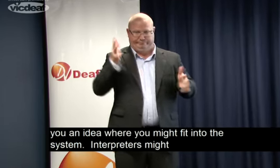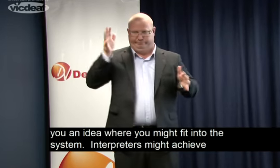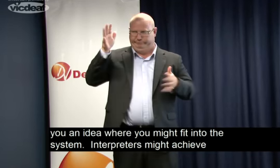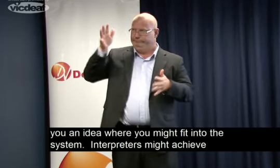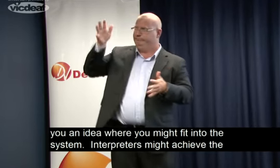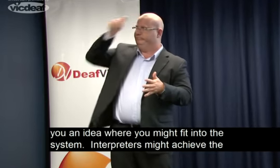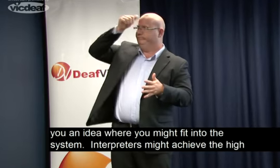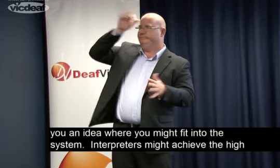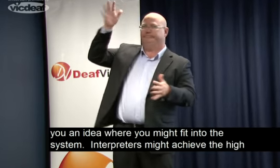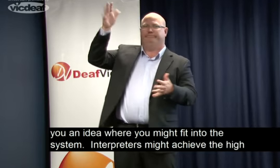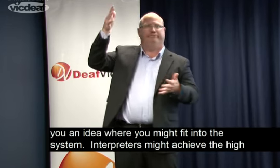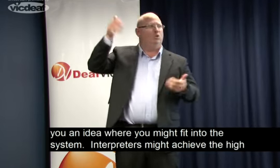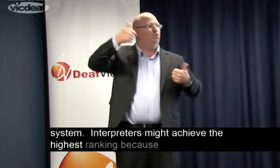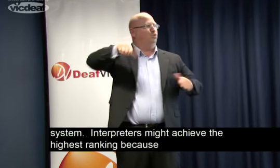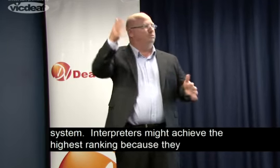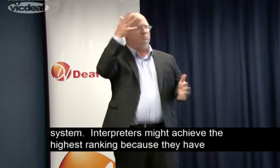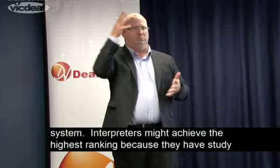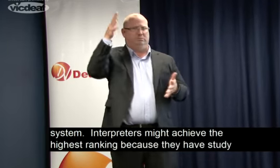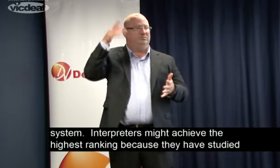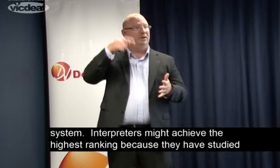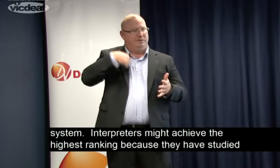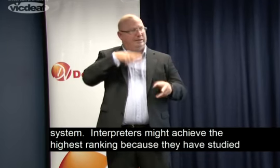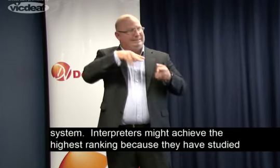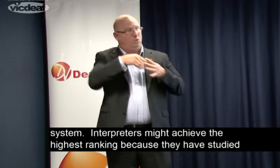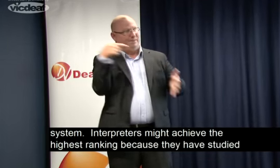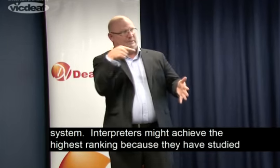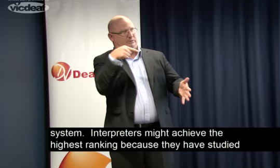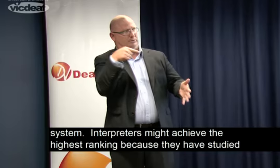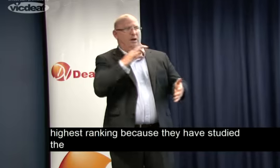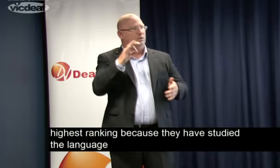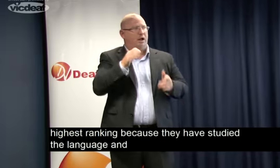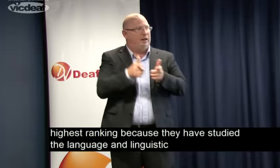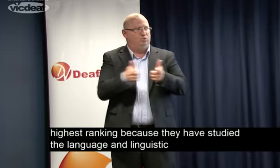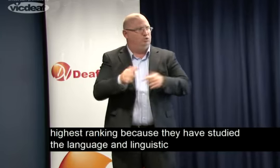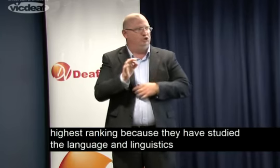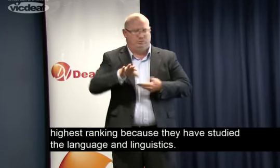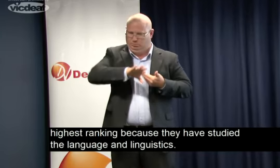haven't done that study, so what they've learnt is through their life experience. So we're assessing